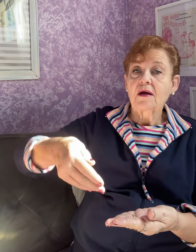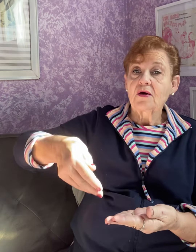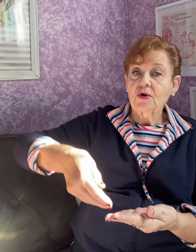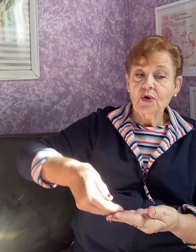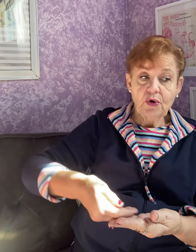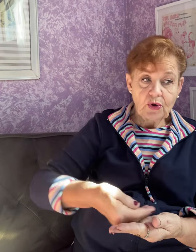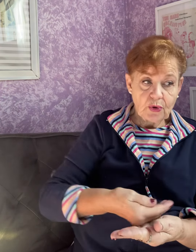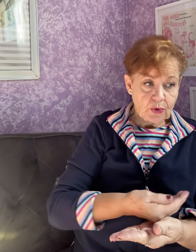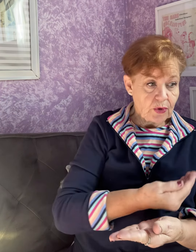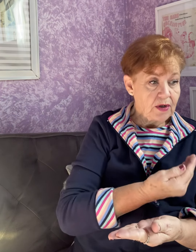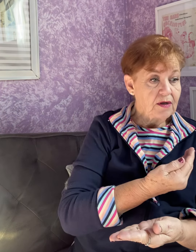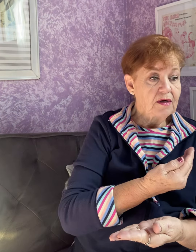New.